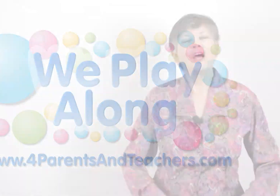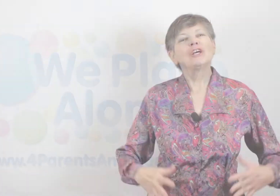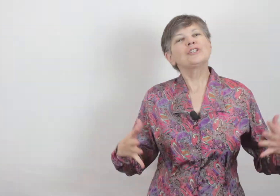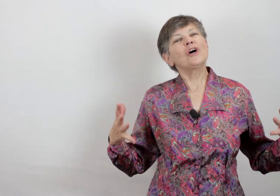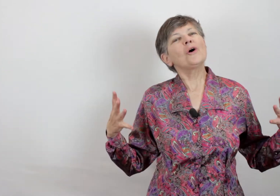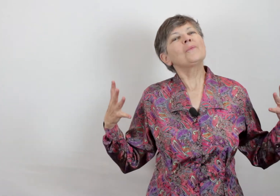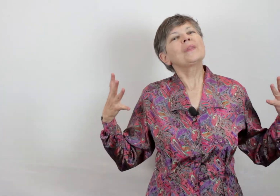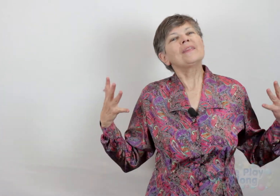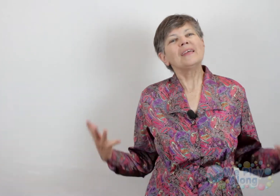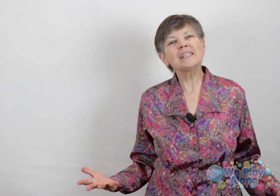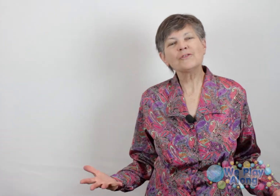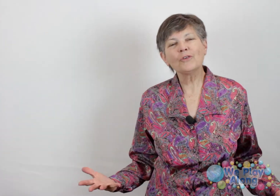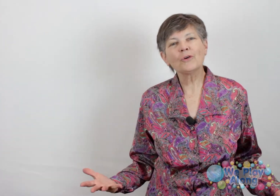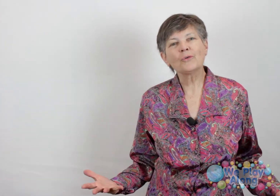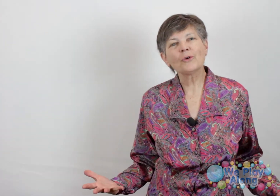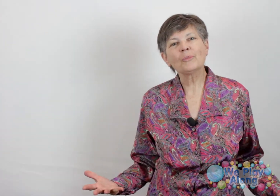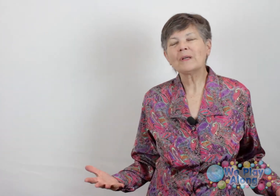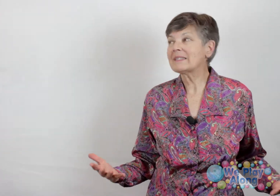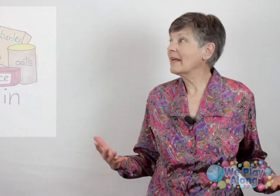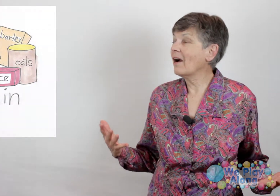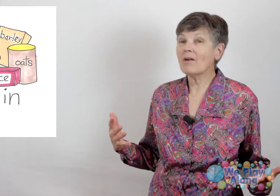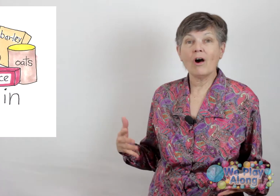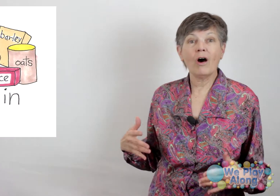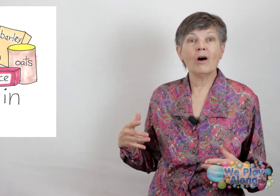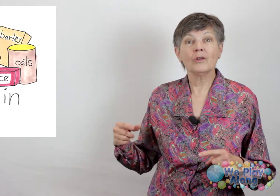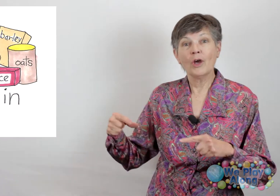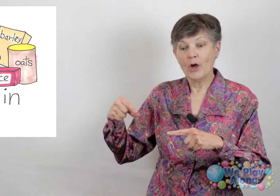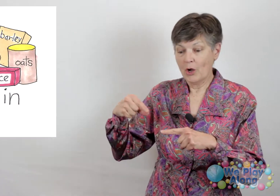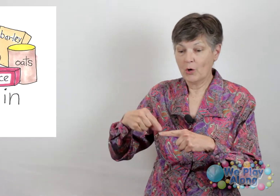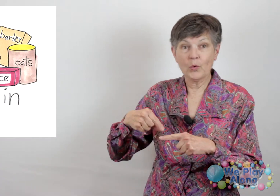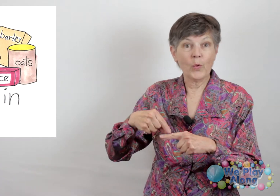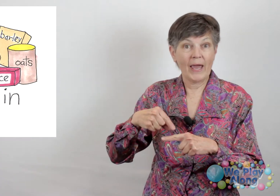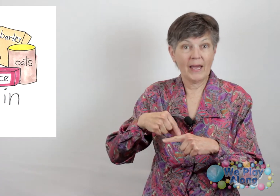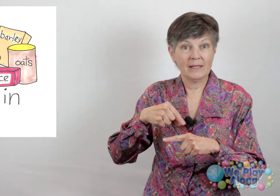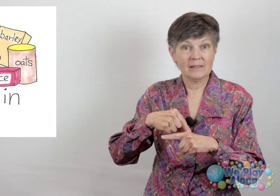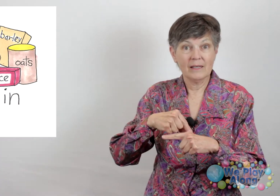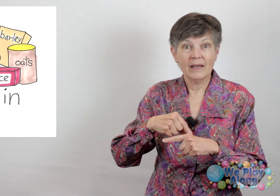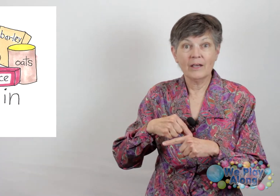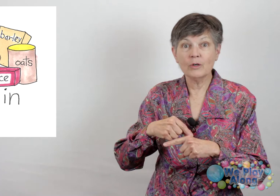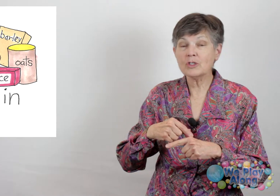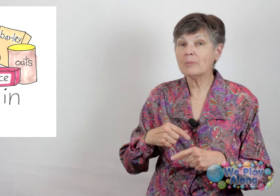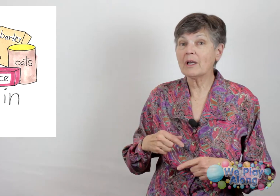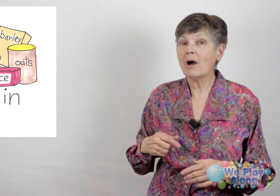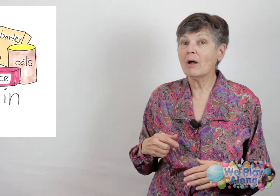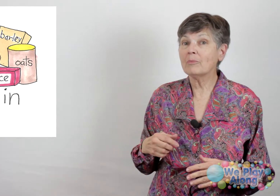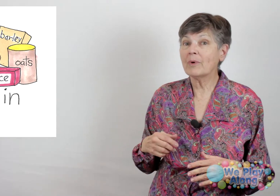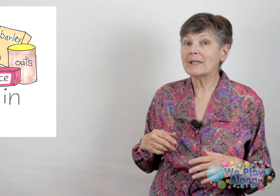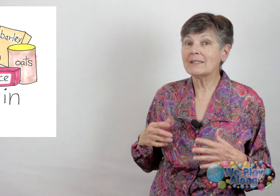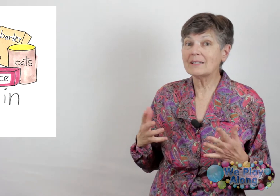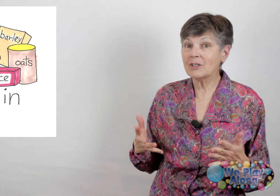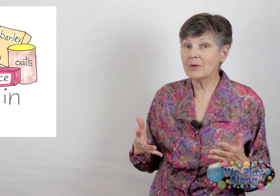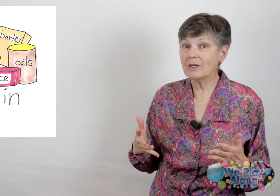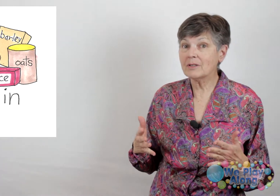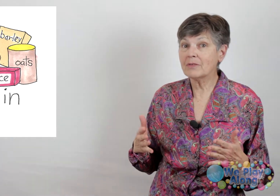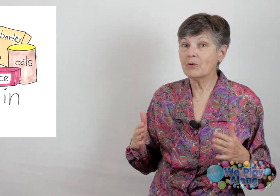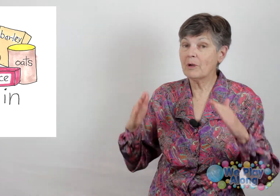along. So this food group is now called grains. It used to be called breads and cereals. If you remember